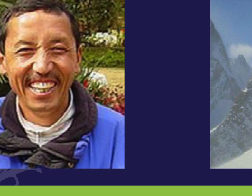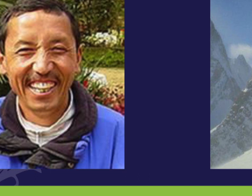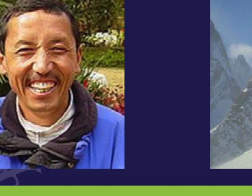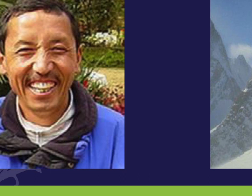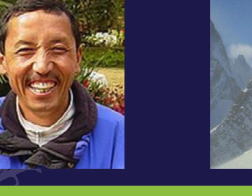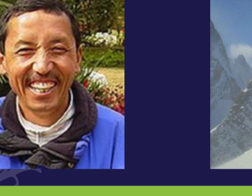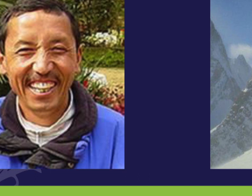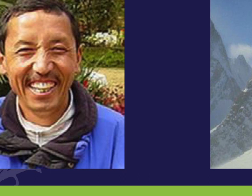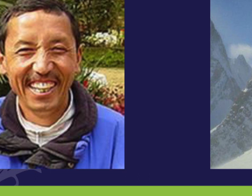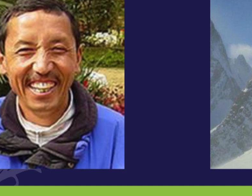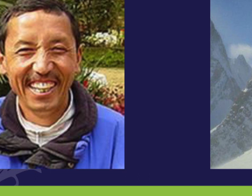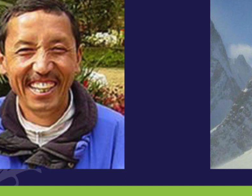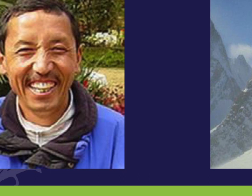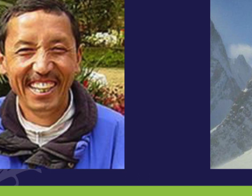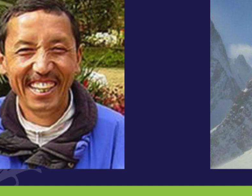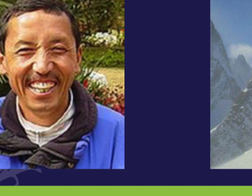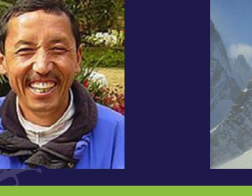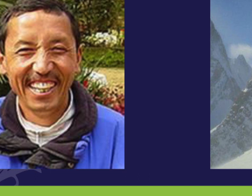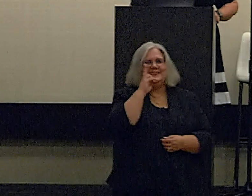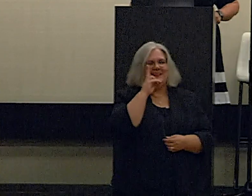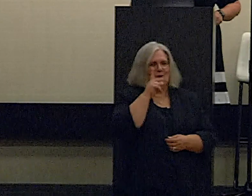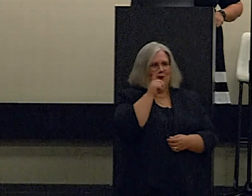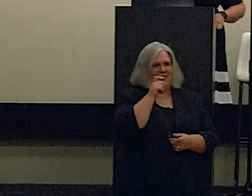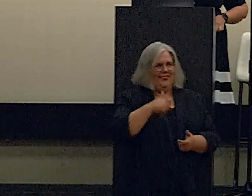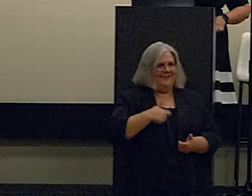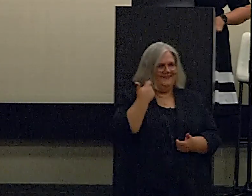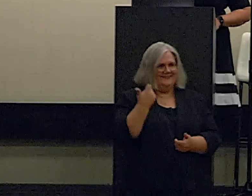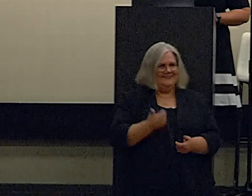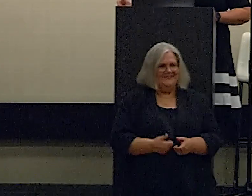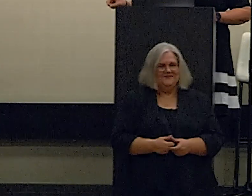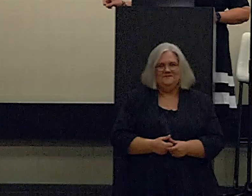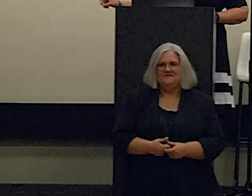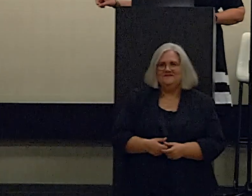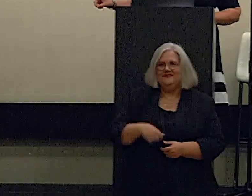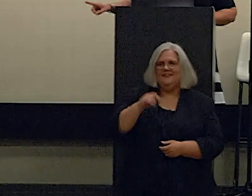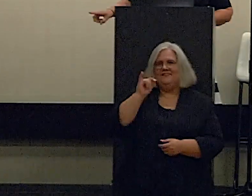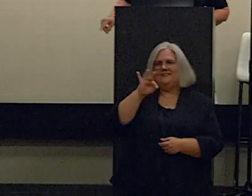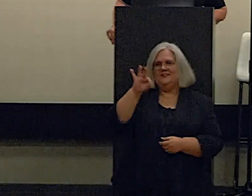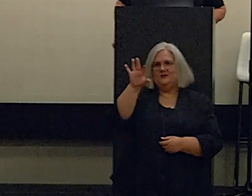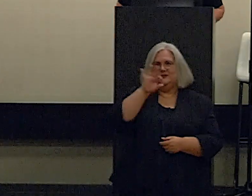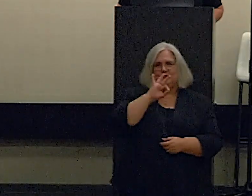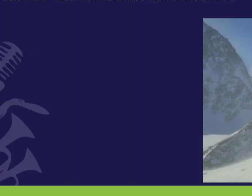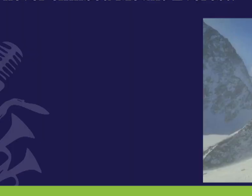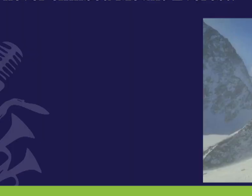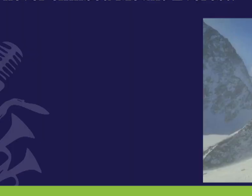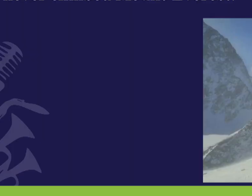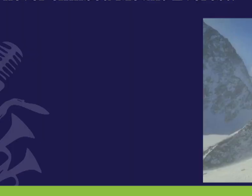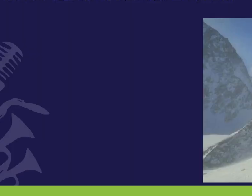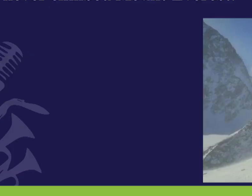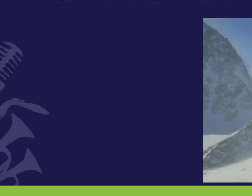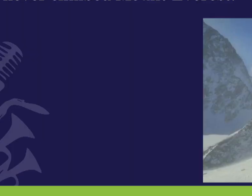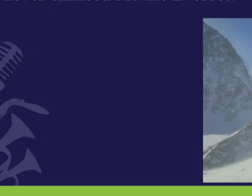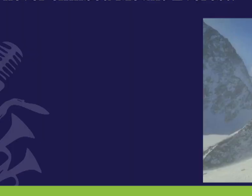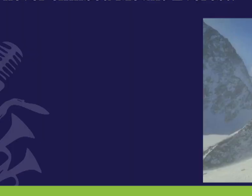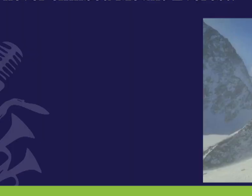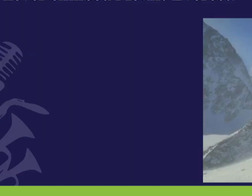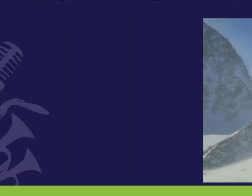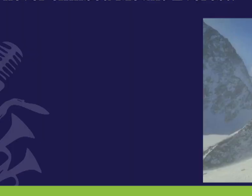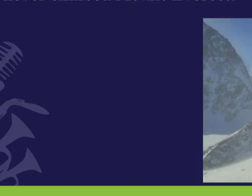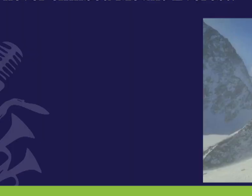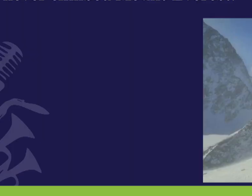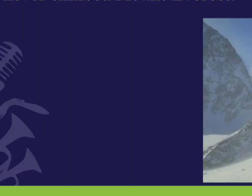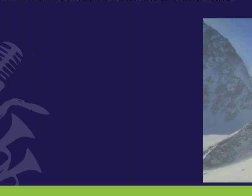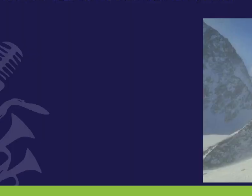left? We'll see who lives. So if you chose John Glenn, you are all dead. He